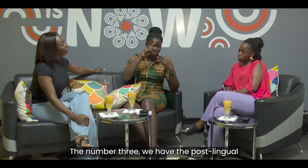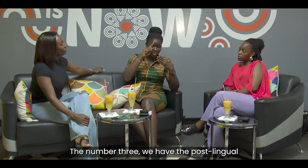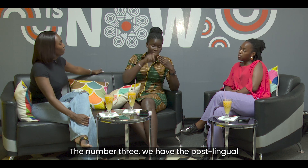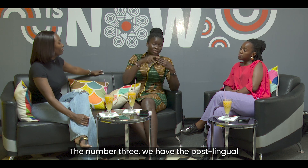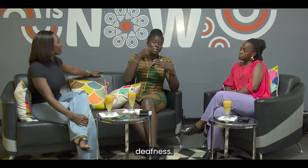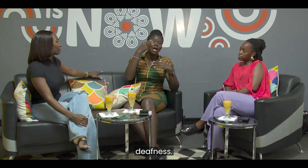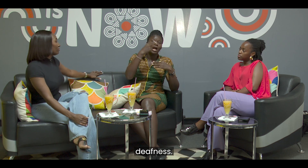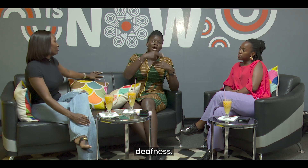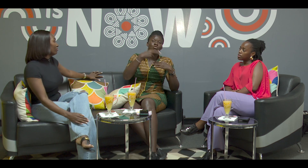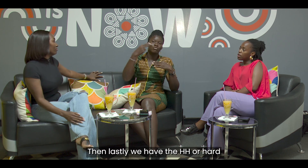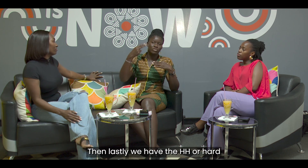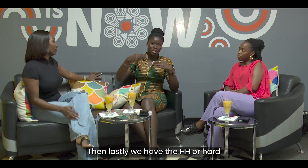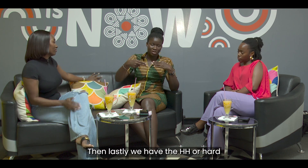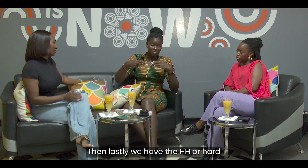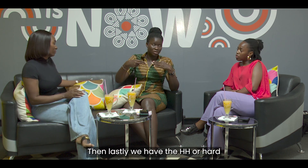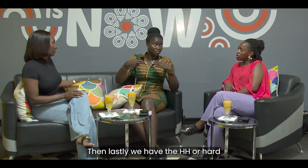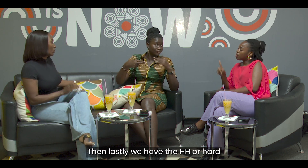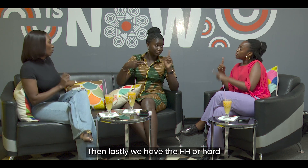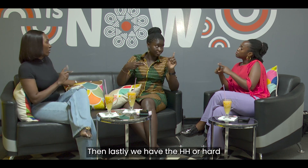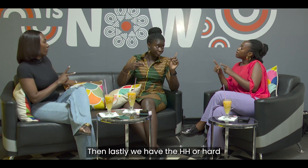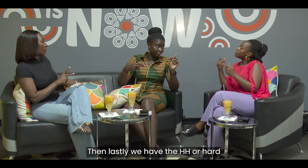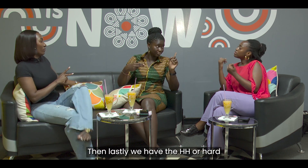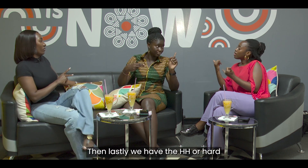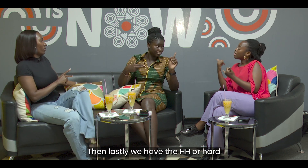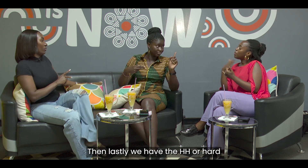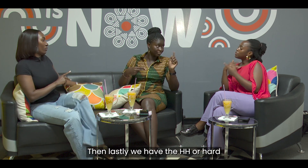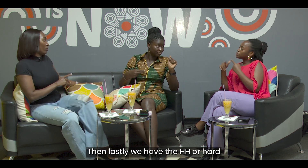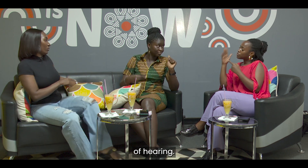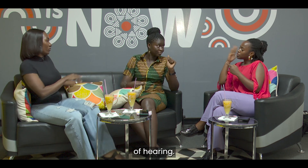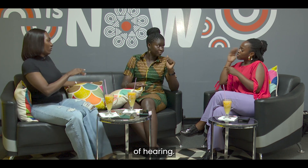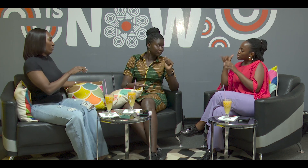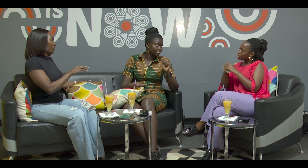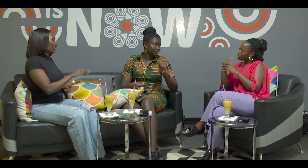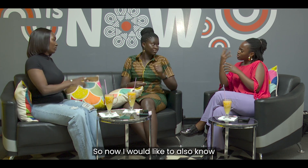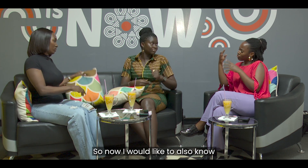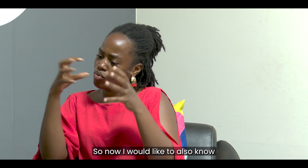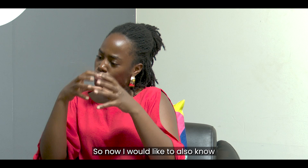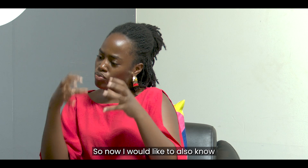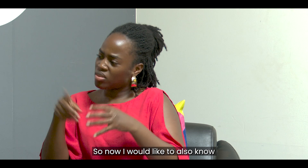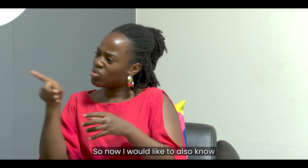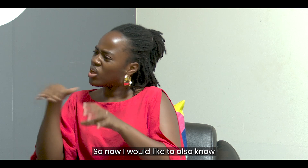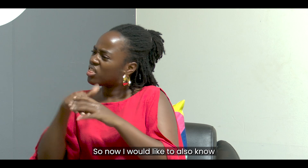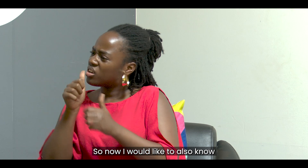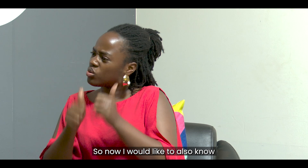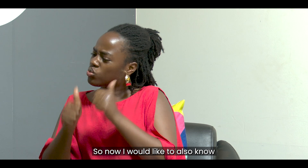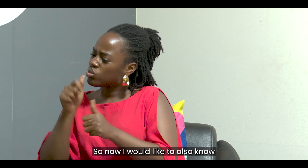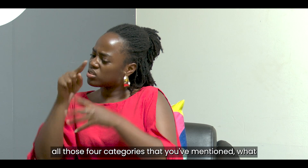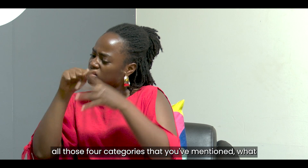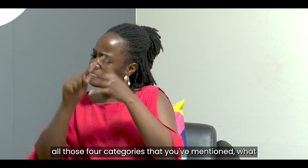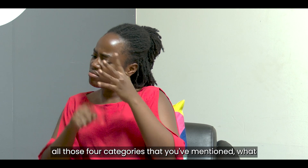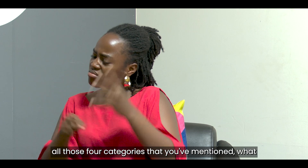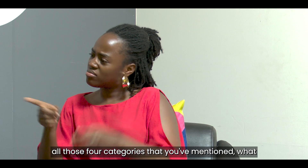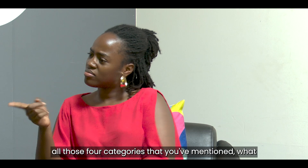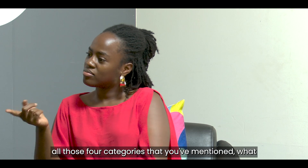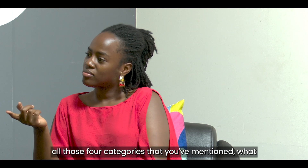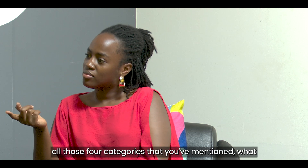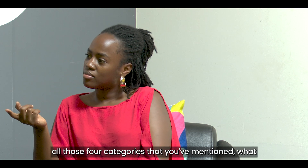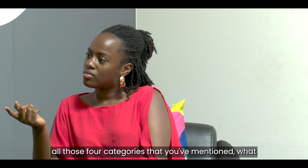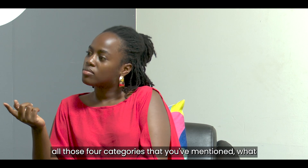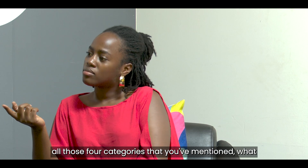post-lingual deafness. Then lastly, we have the HH or hard of hearing. So now I would like to also know all those 4 categories that you've mentioned, what do